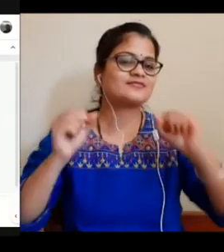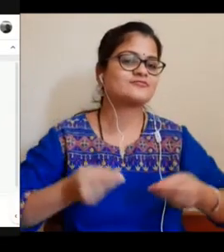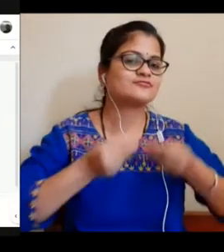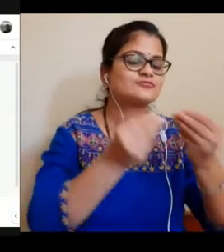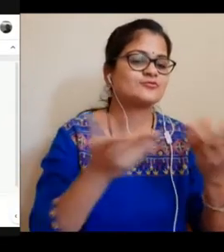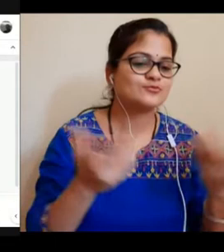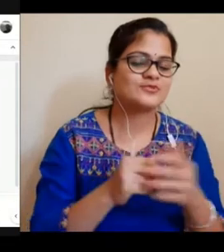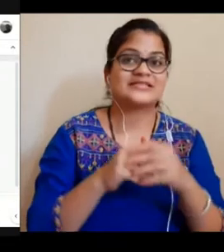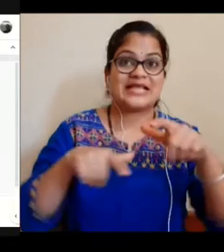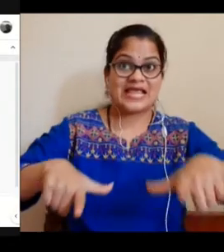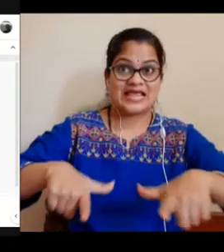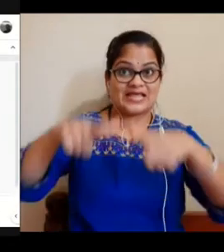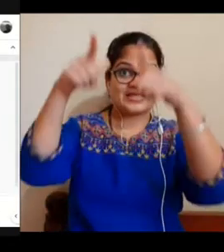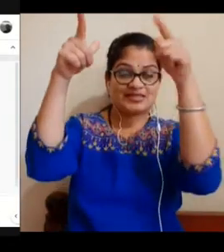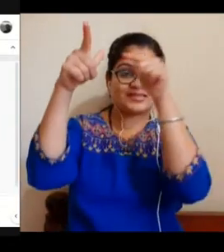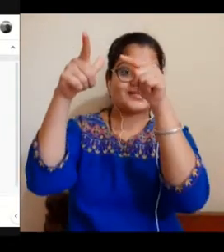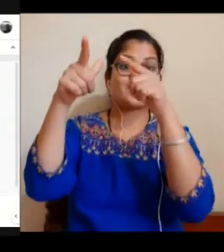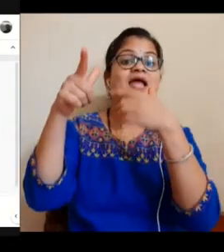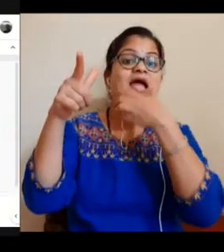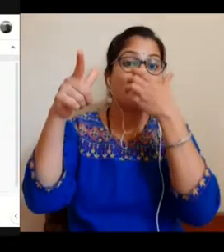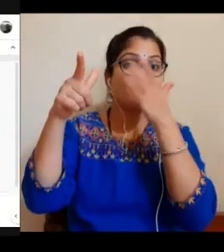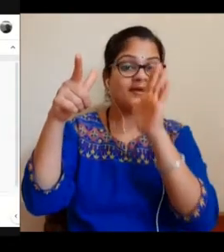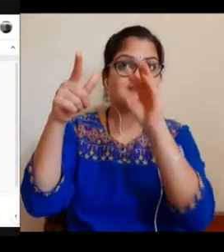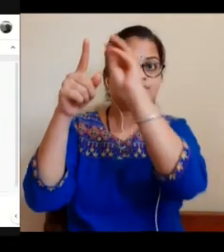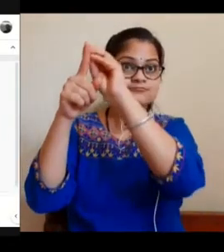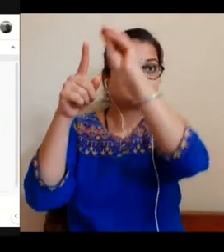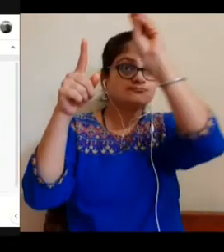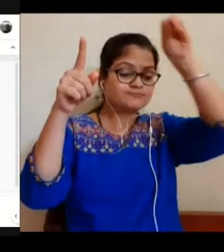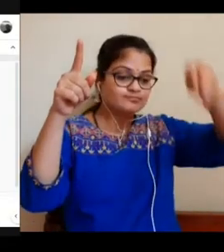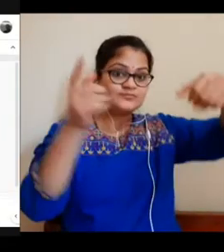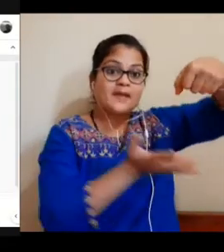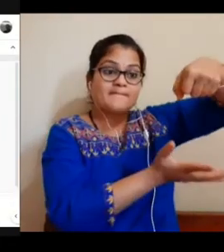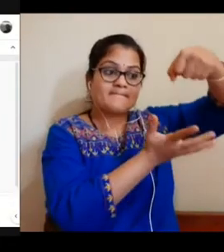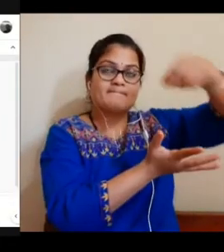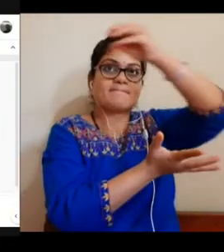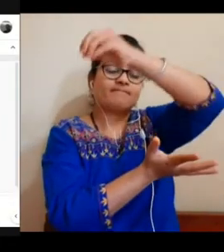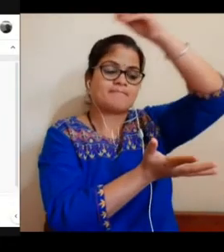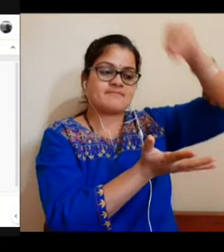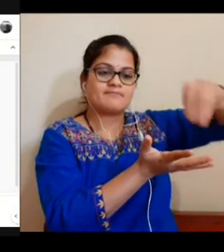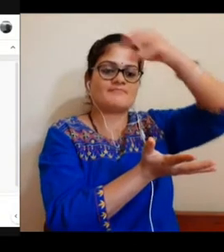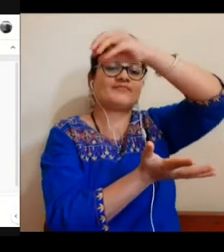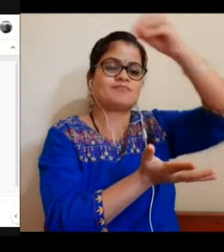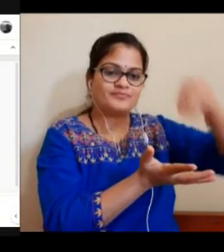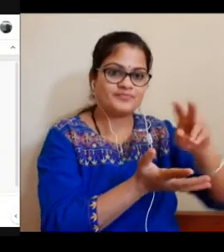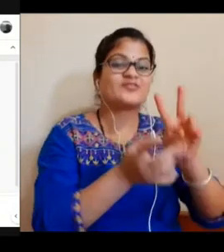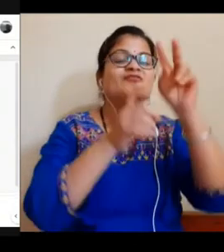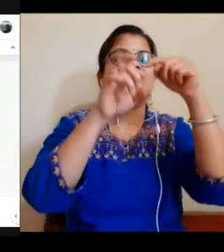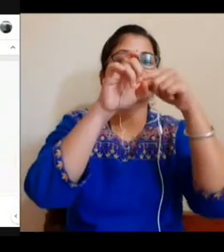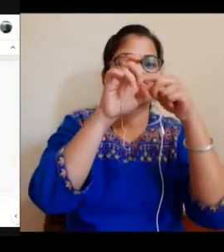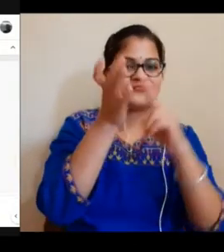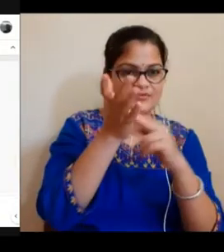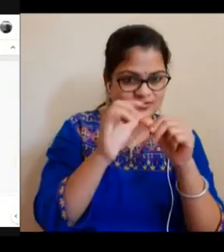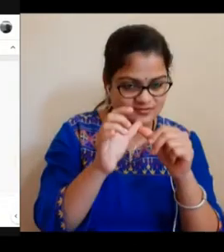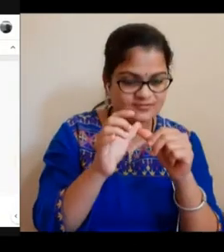pick the apples from the tree and drop them in the basket. Yeah, I see Veena doing that and Manju has